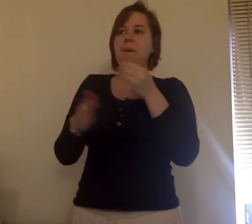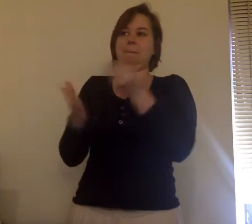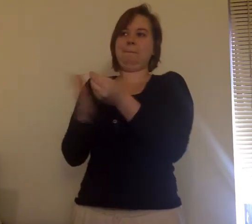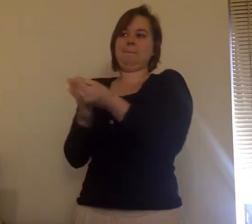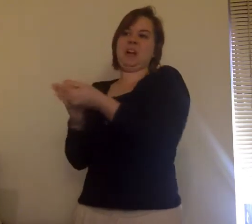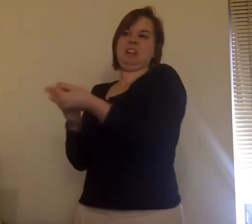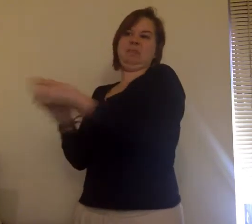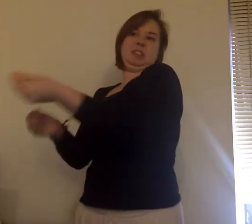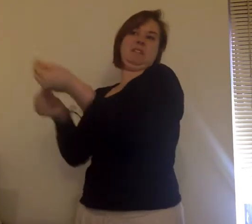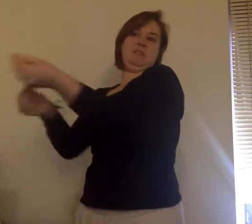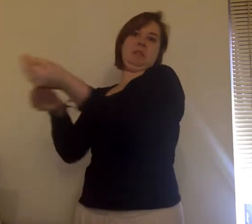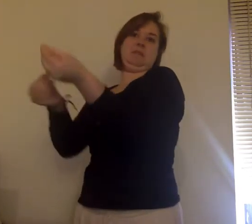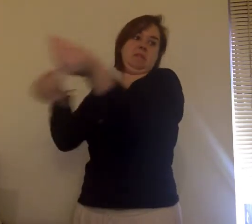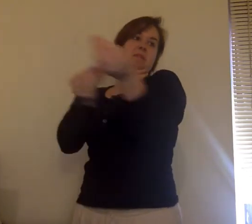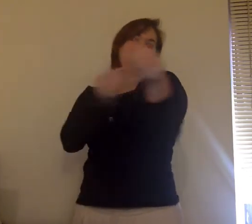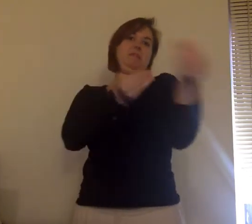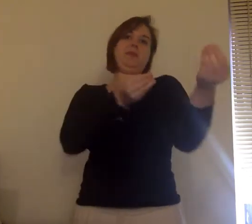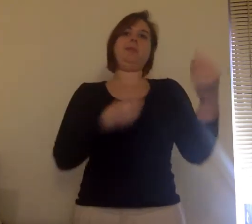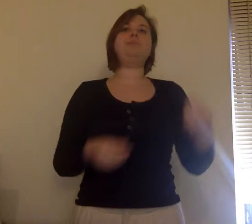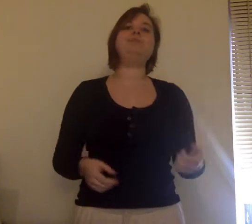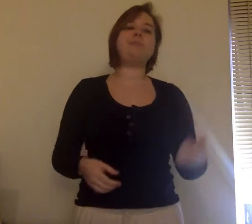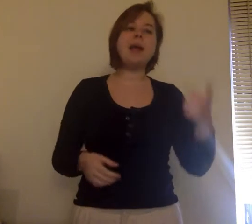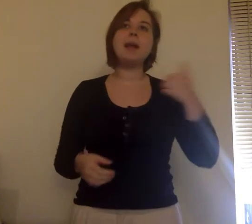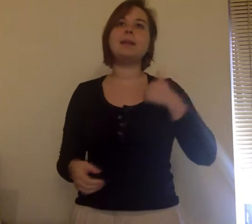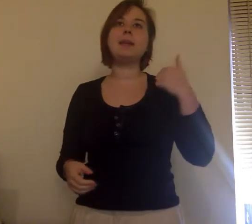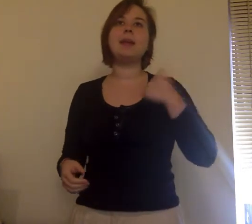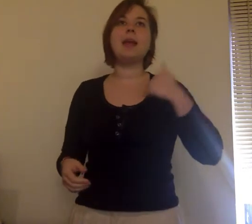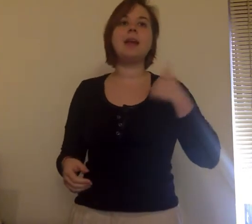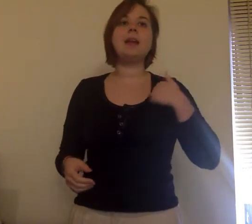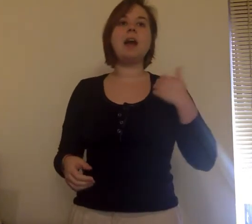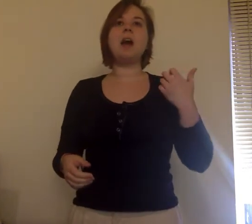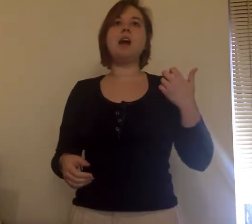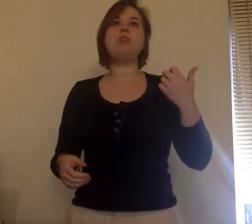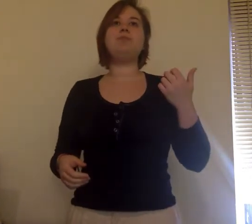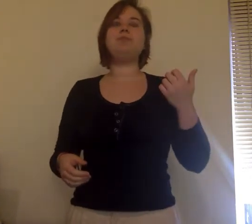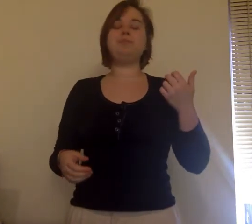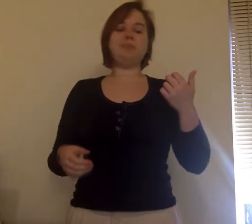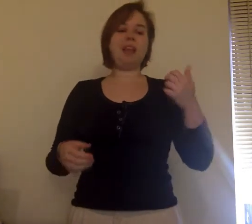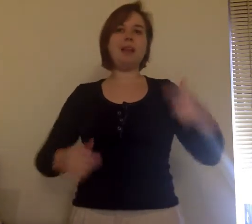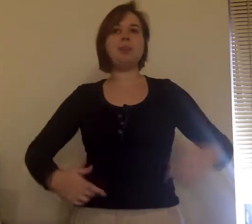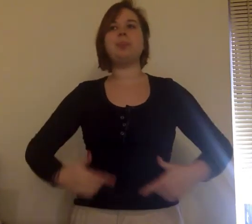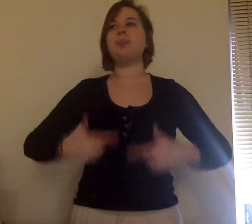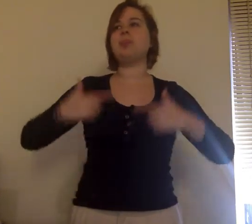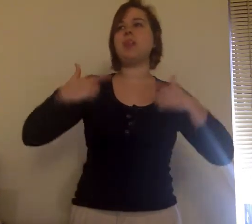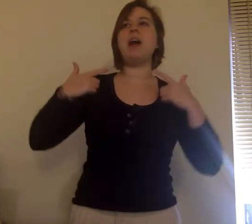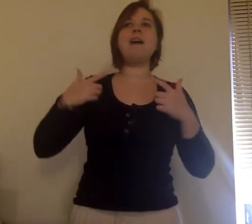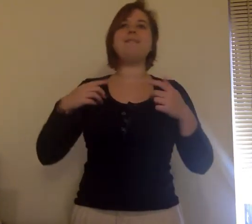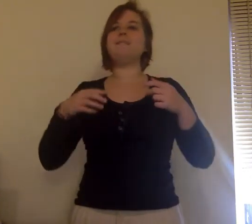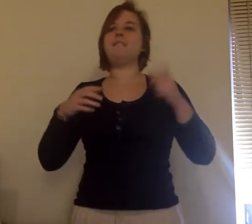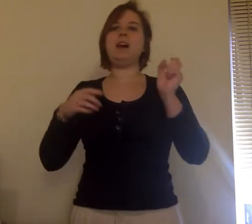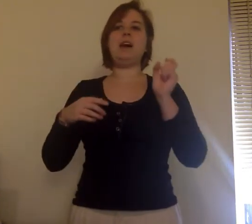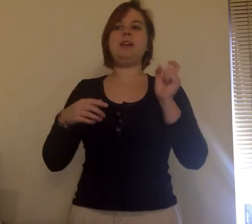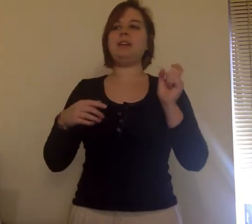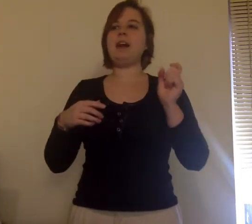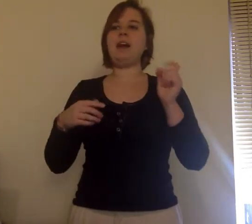we live the privileged life, with plenty of food, water, and shelter. We have watches, bicycles, computers,